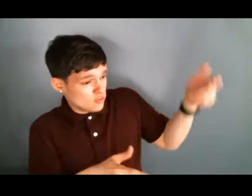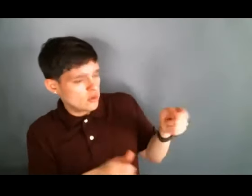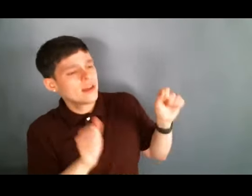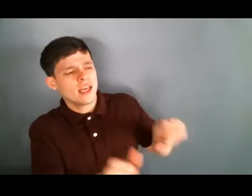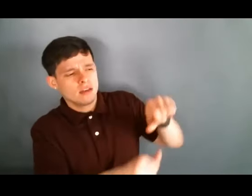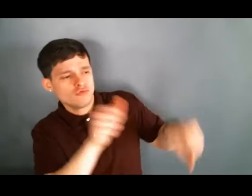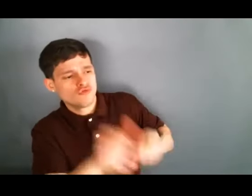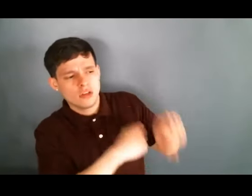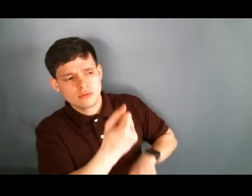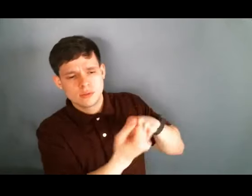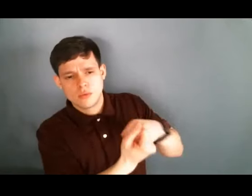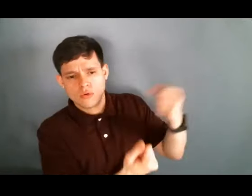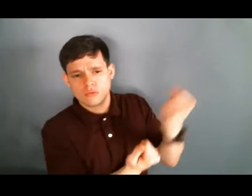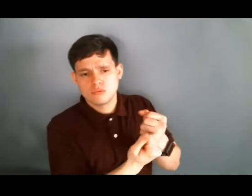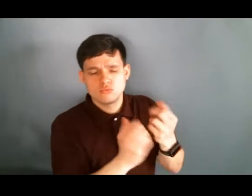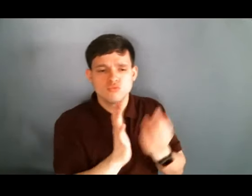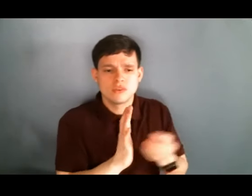question.